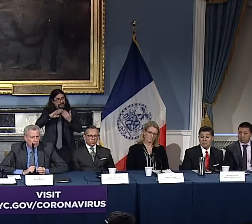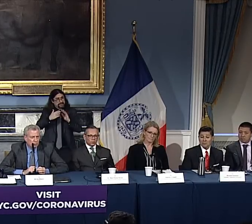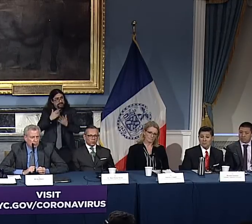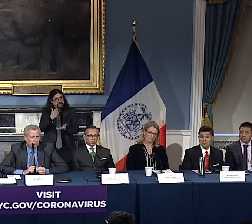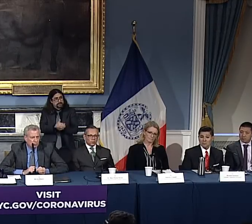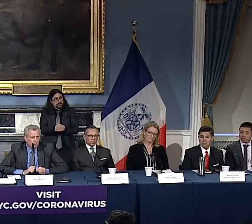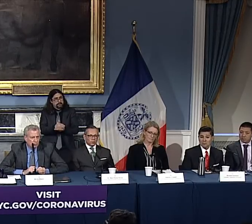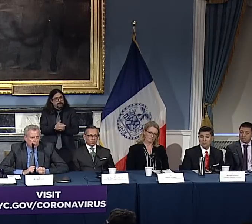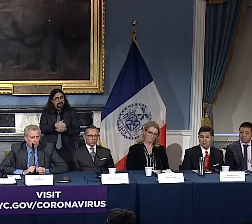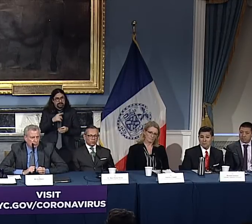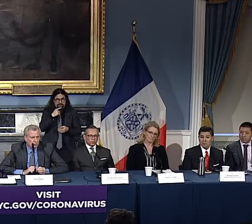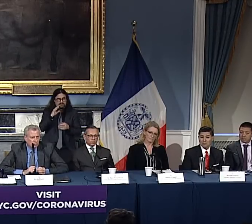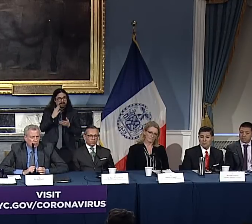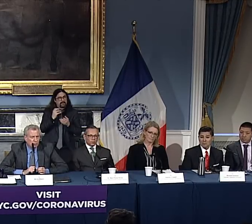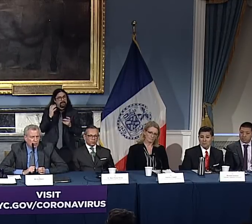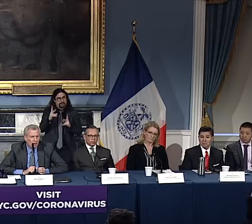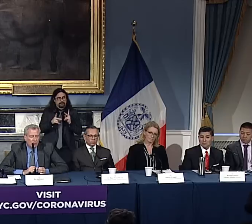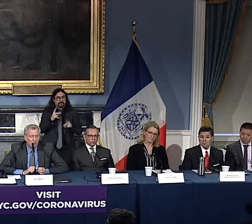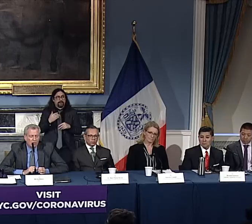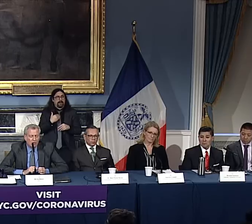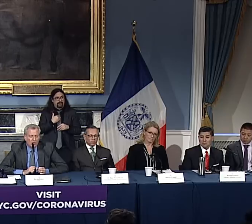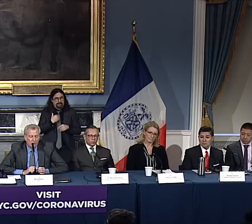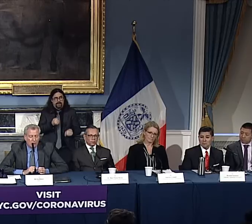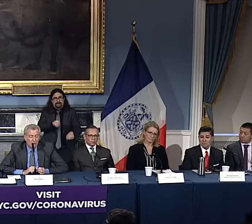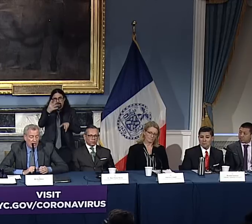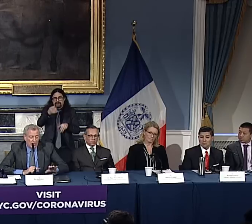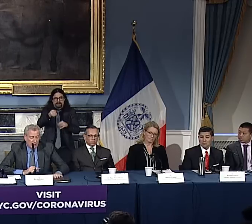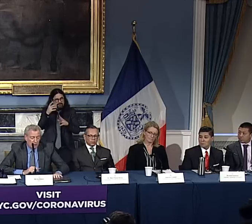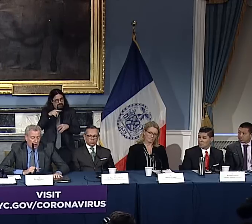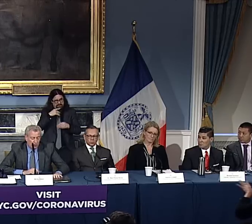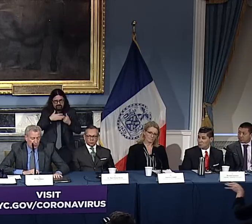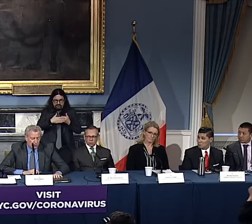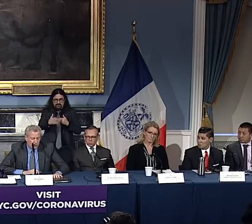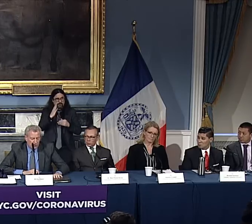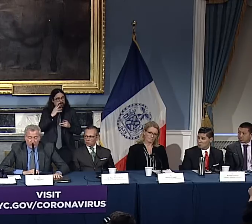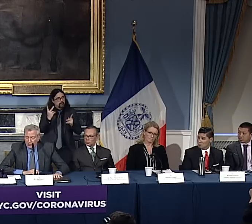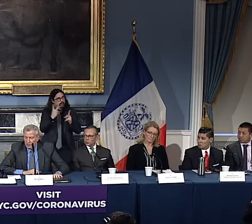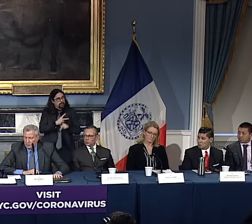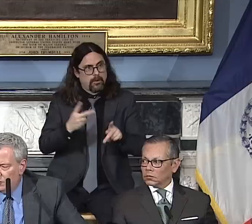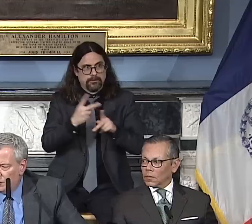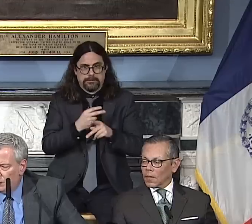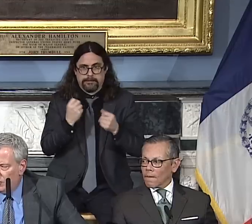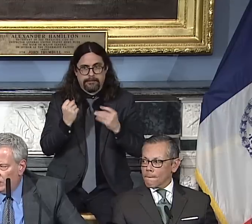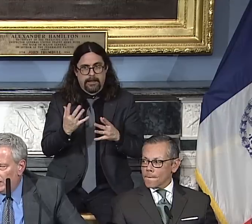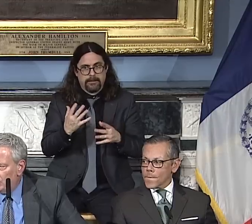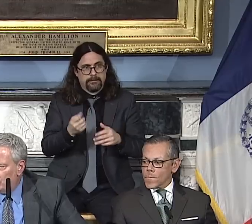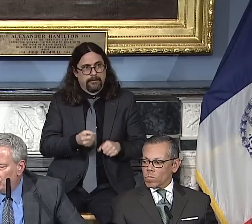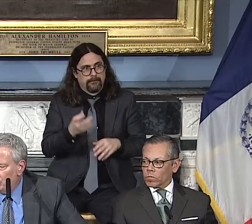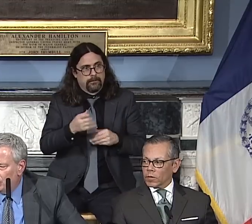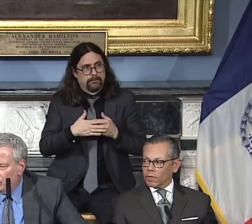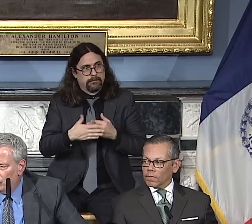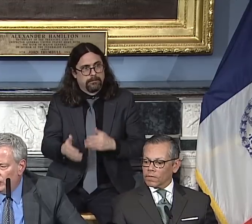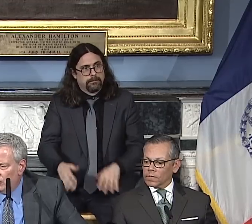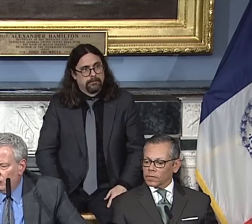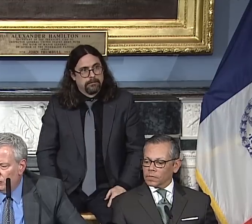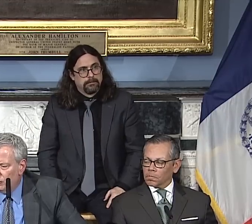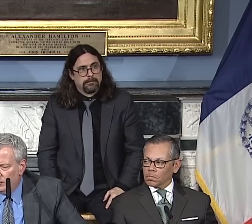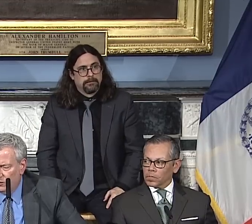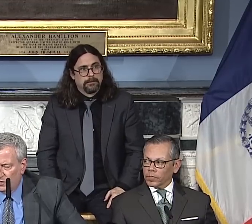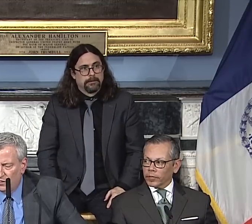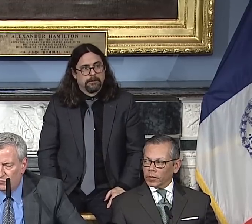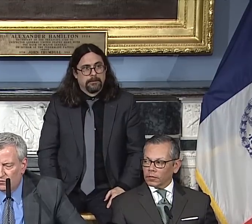only get progressively worse as the virus continues. Yeah, and I talked about, and obviously the deputy mayor will add, but we